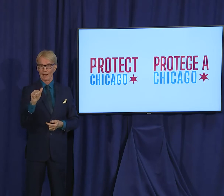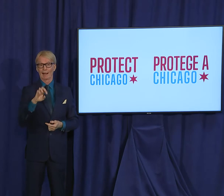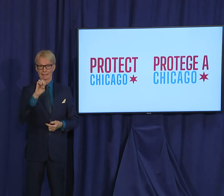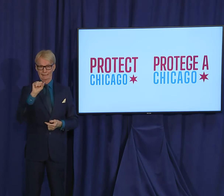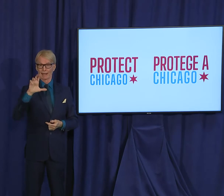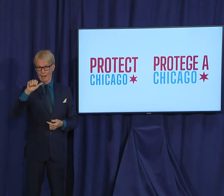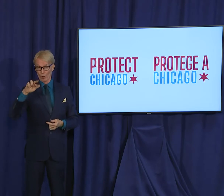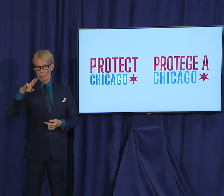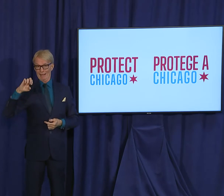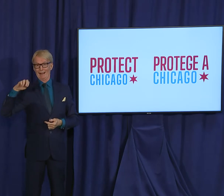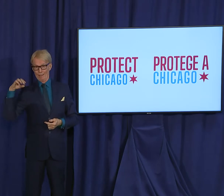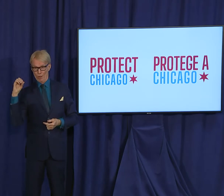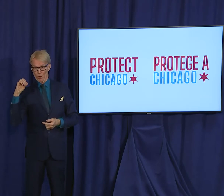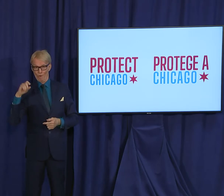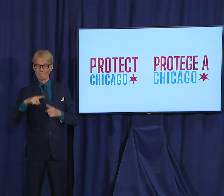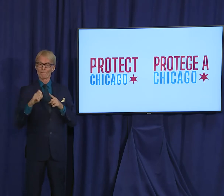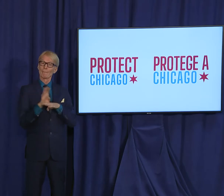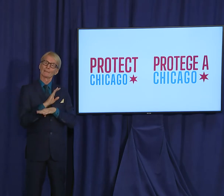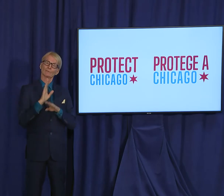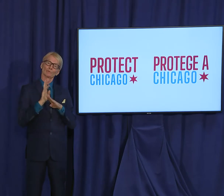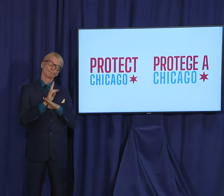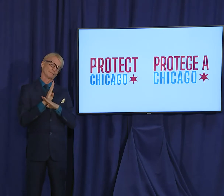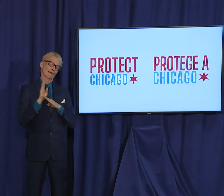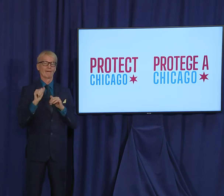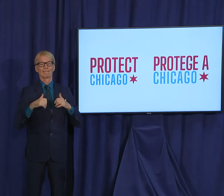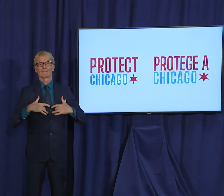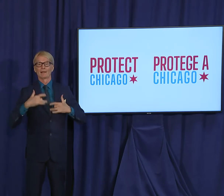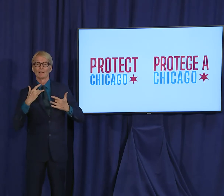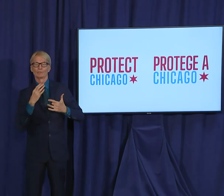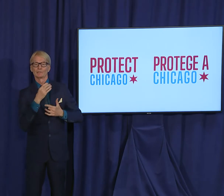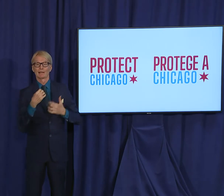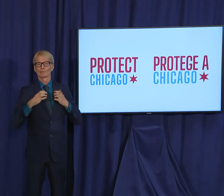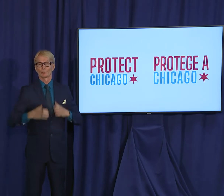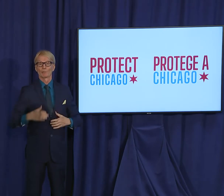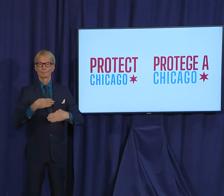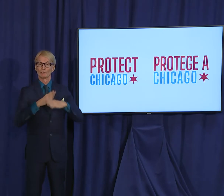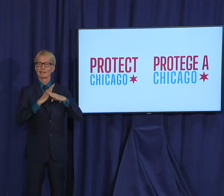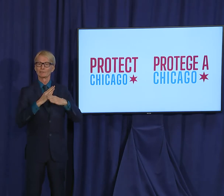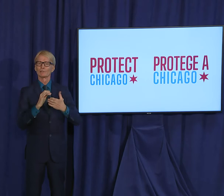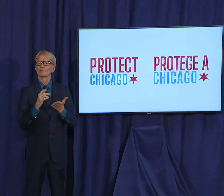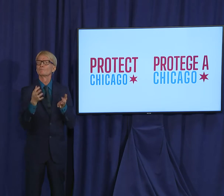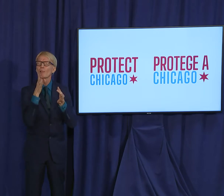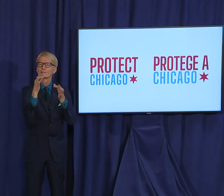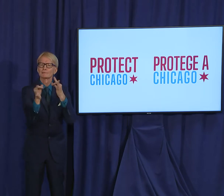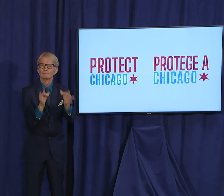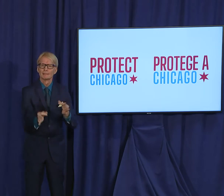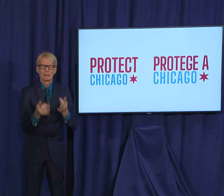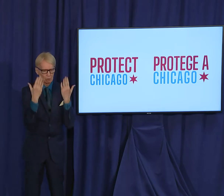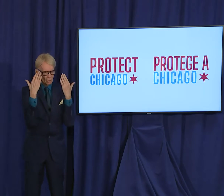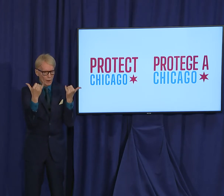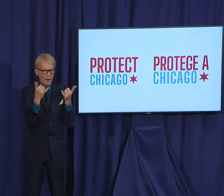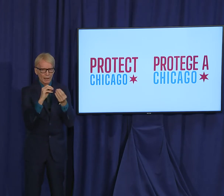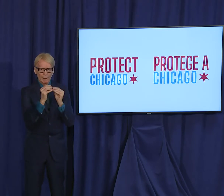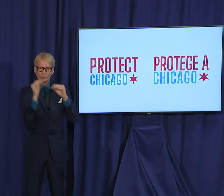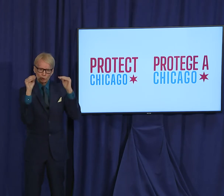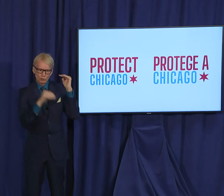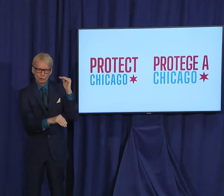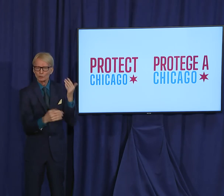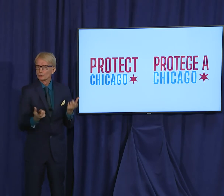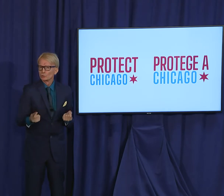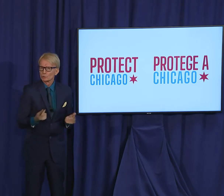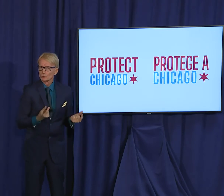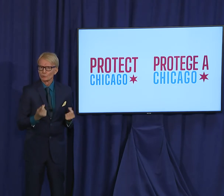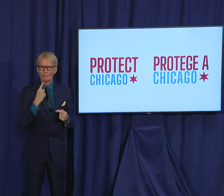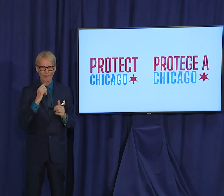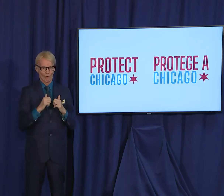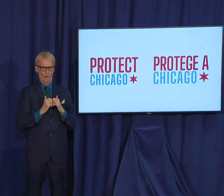Business Affairs and Consumer Protection, to talk a little bit more about why this good data means that we are in a place to be able to further do some